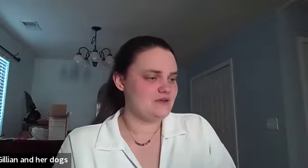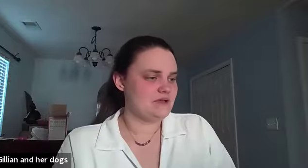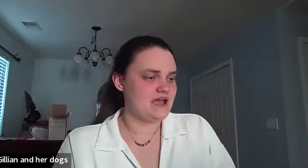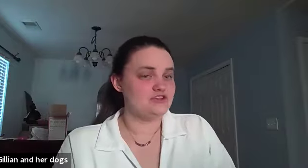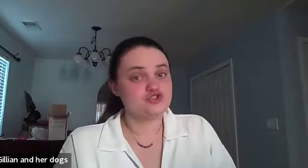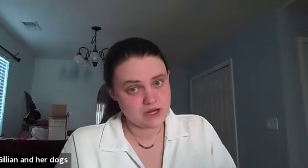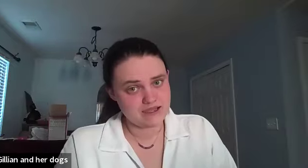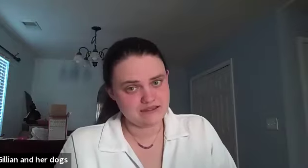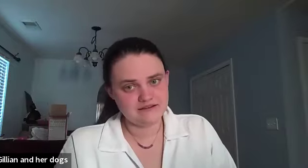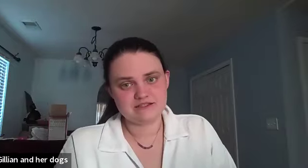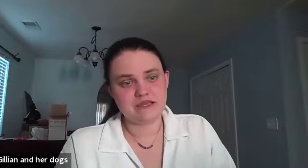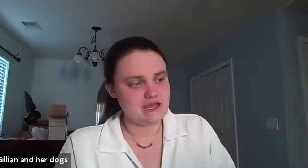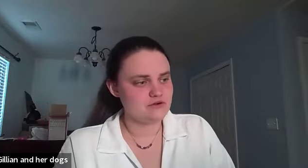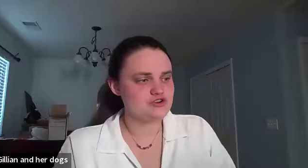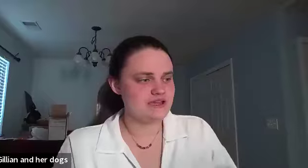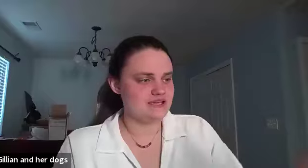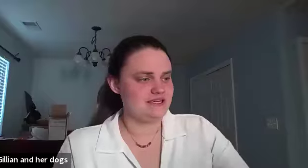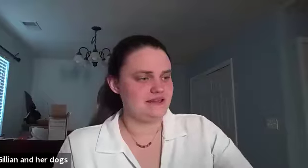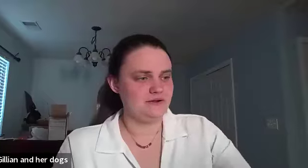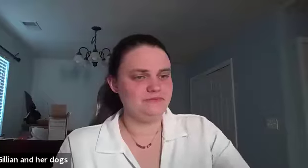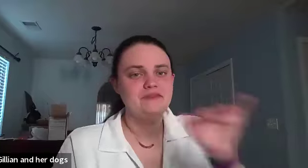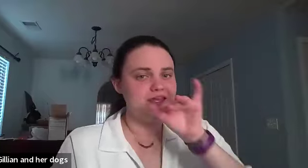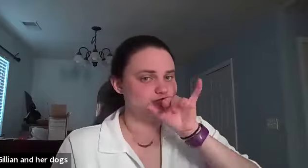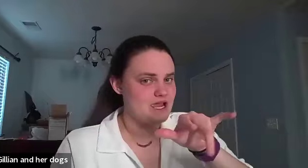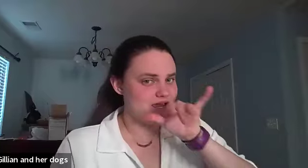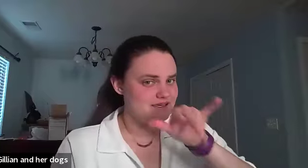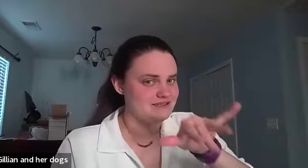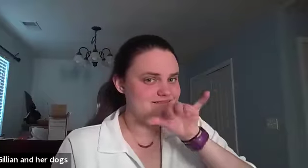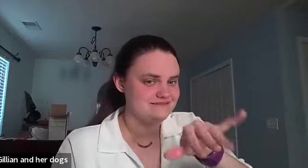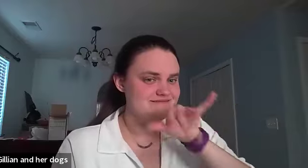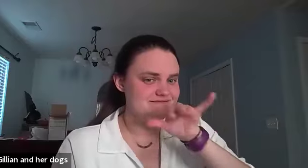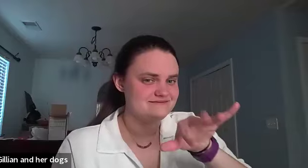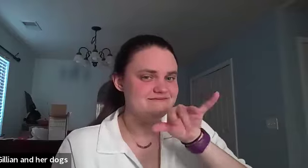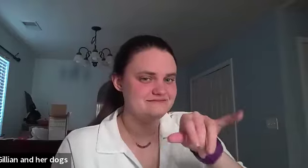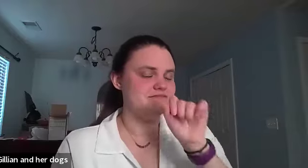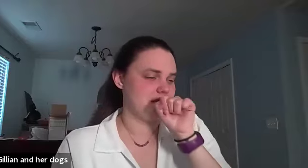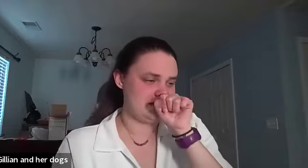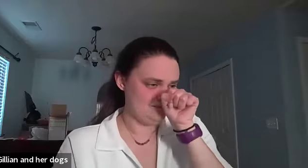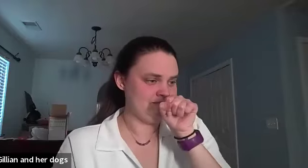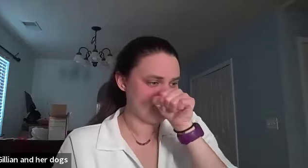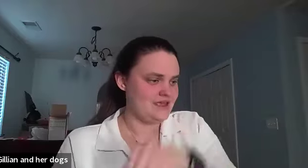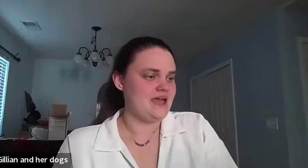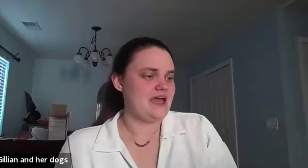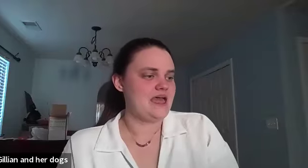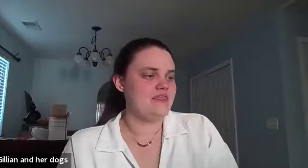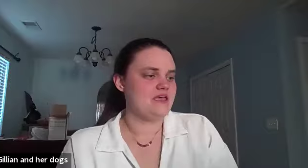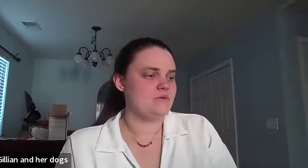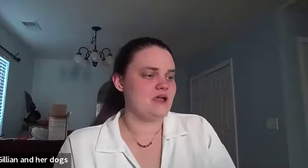Then we had dragon, because we had to throw dragon in there. Dragon. Okay. And then we